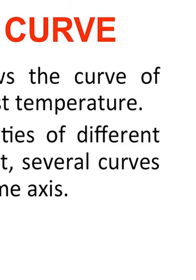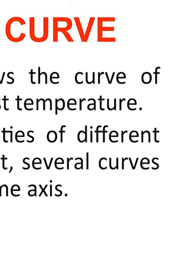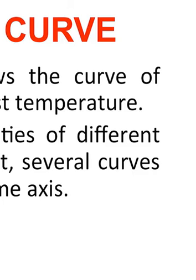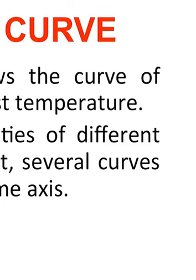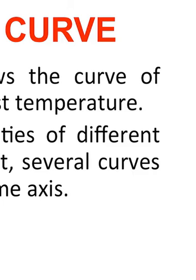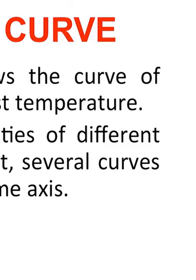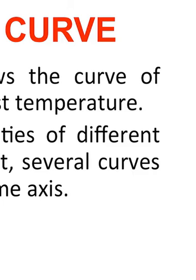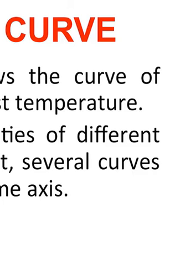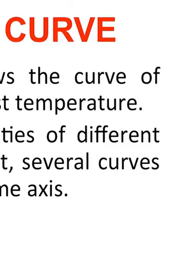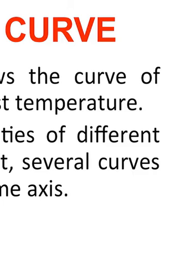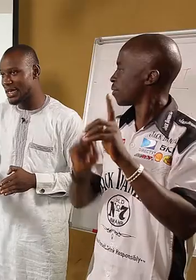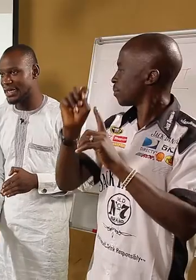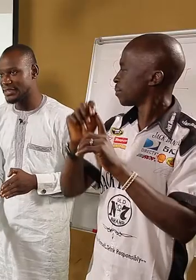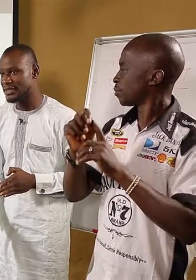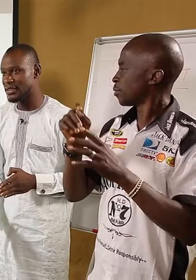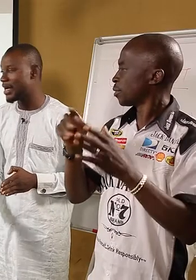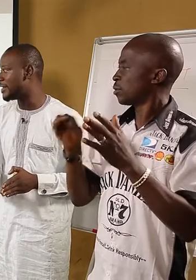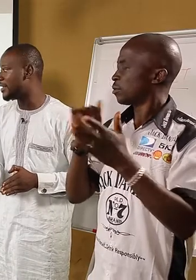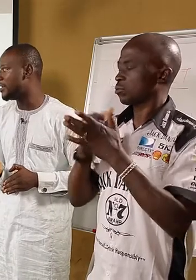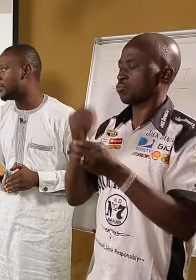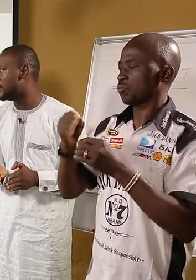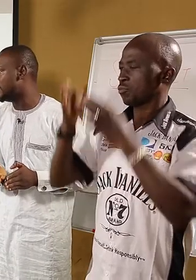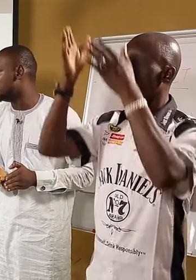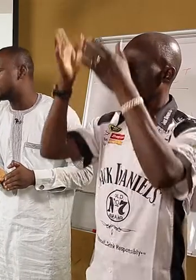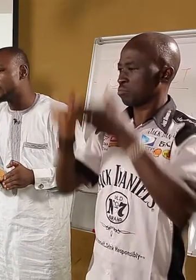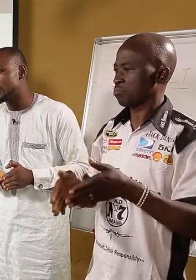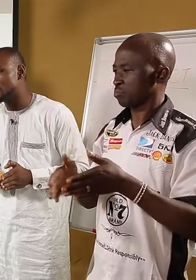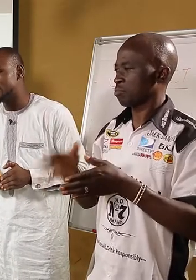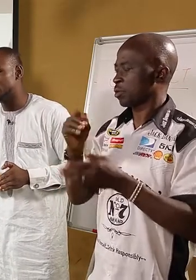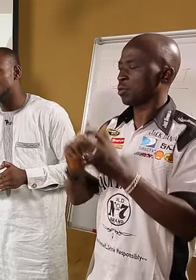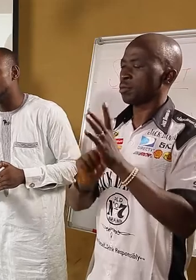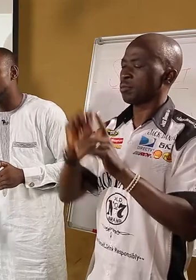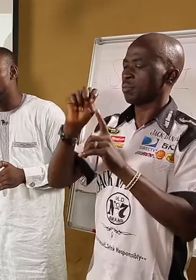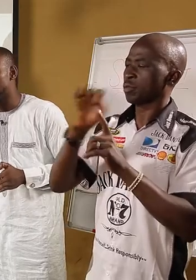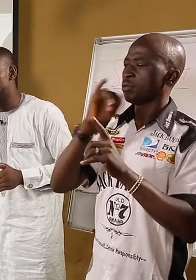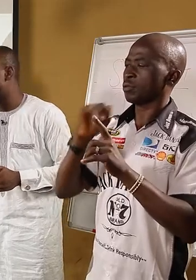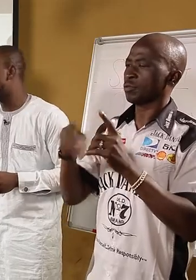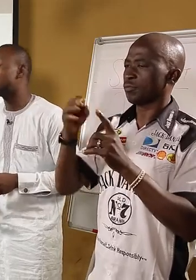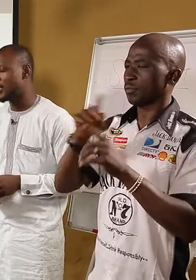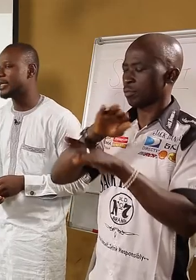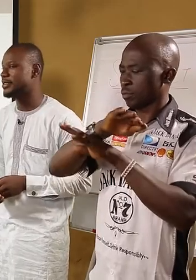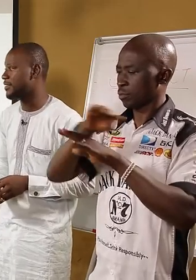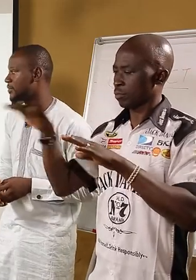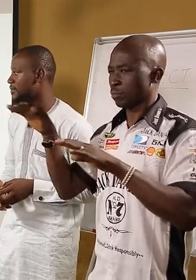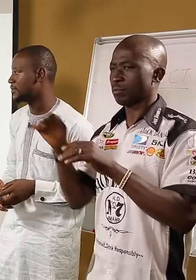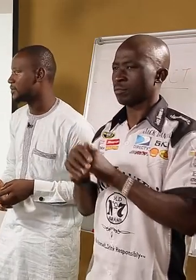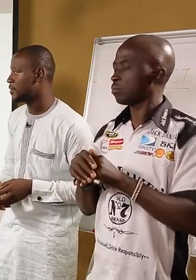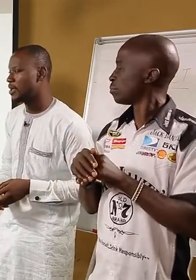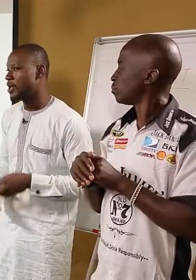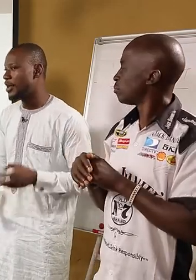that the solubility is given on the vertical axis and then the temperature is given on a horizontal